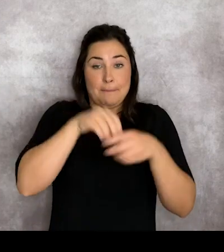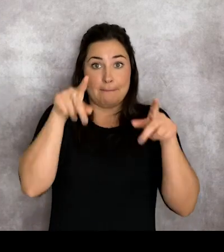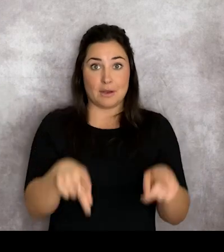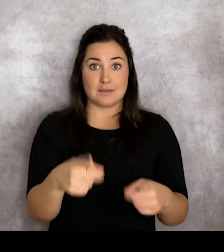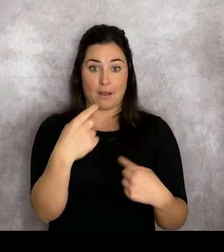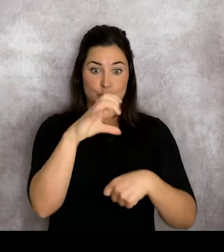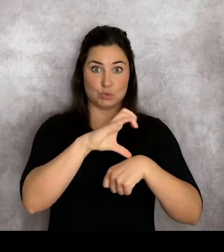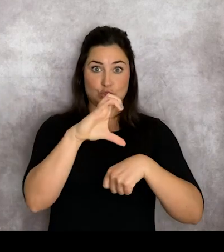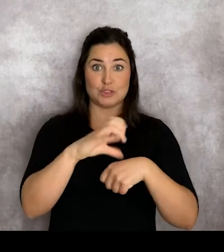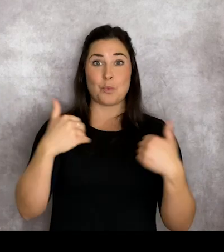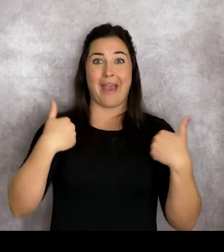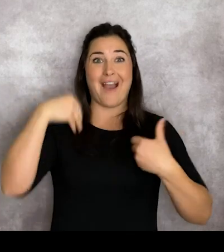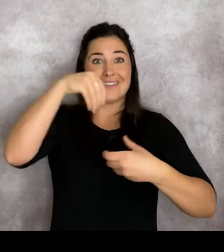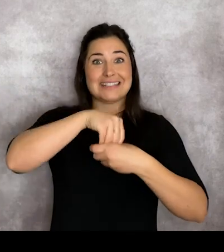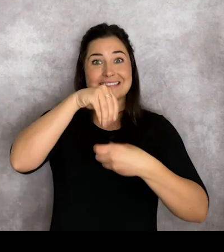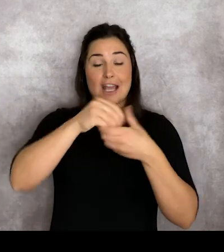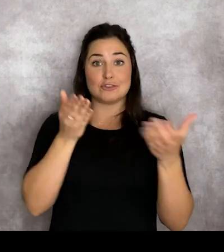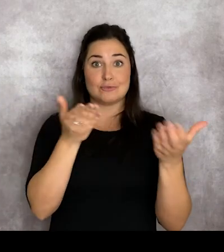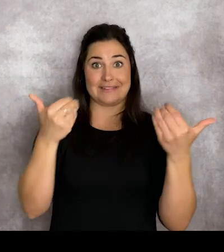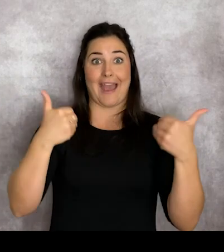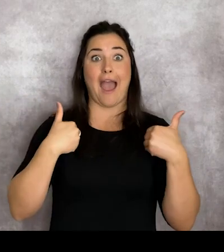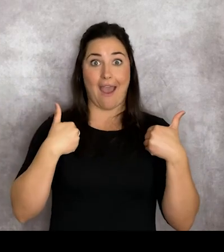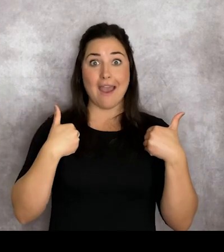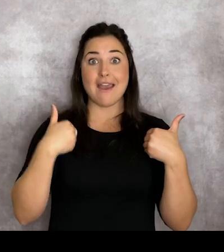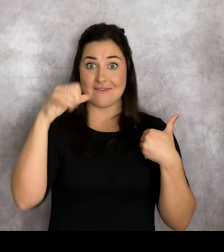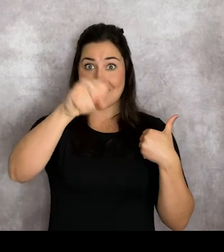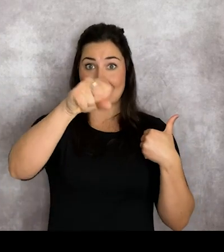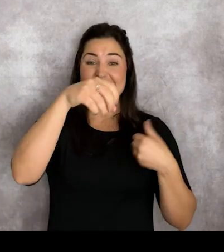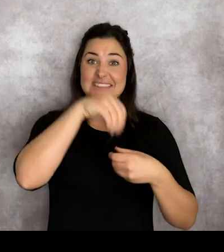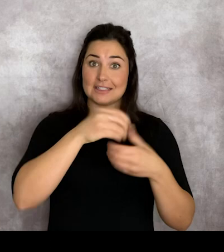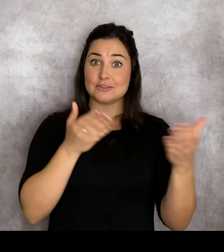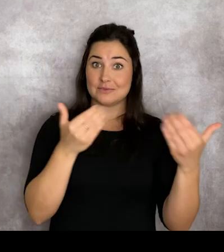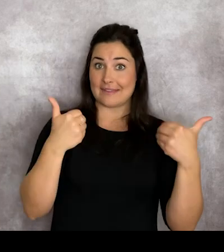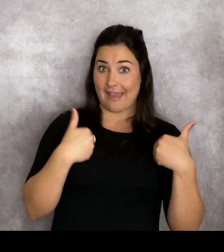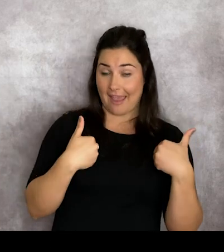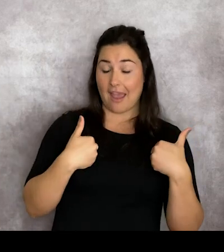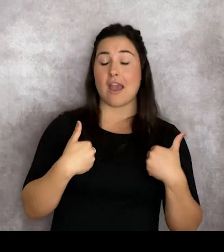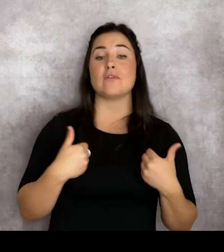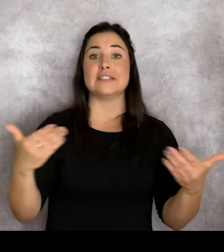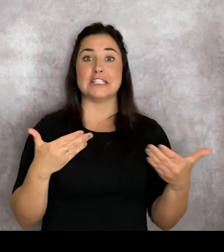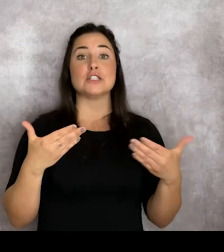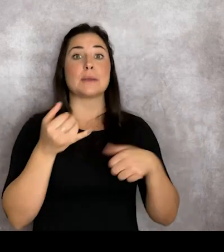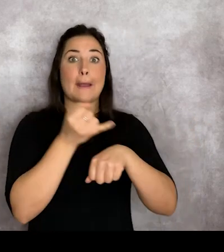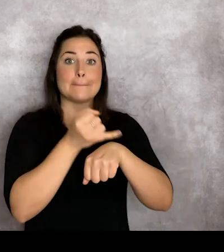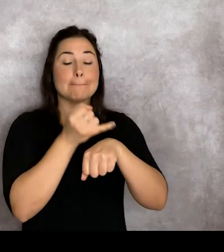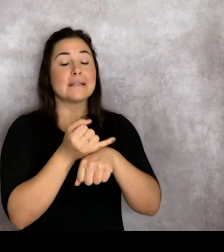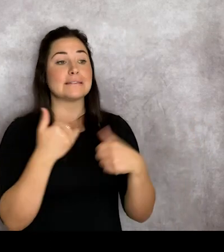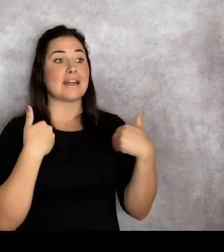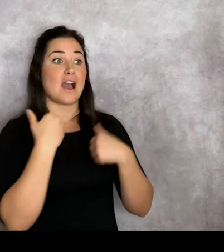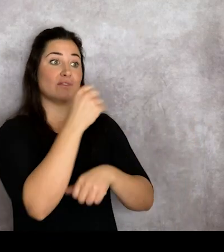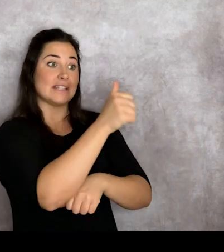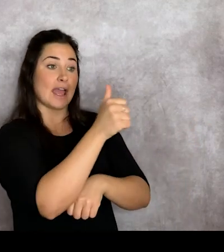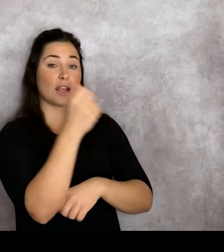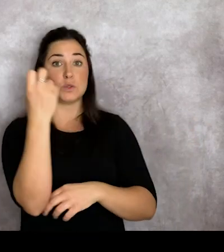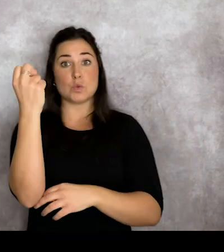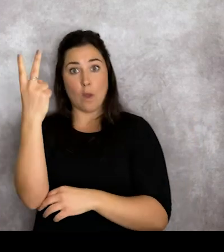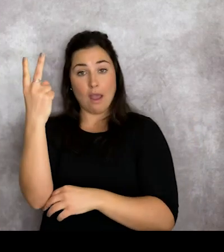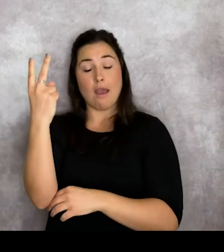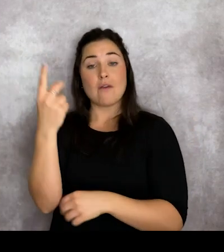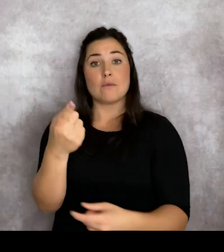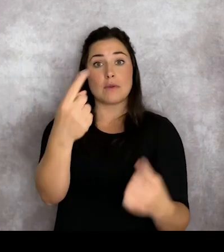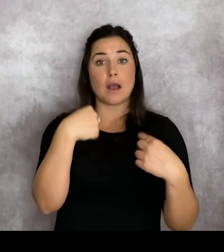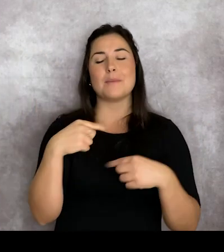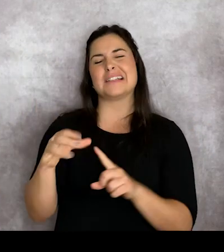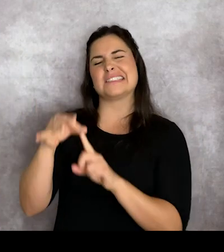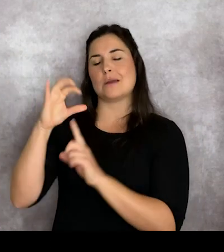right. Indoor services. Hey. Exactly. Indoor services are back at our campuses at 10 a.m. and 12 p.m. with the exception of